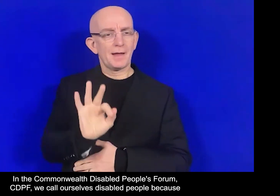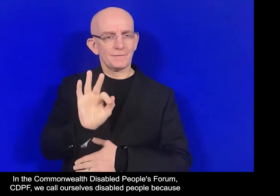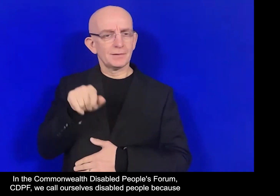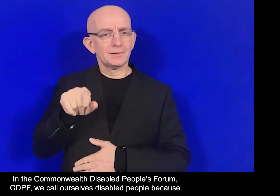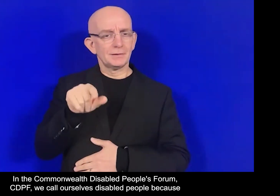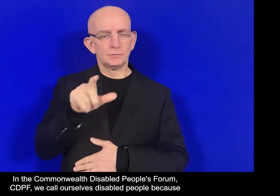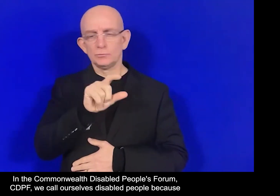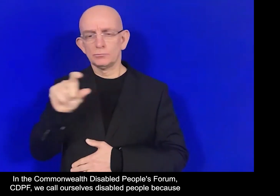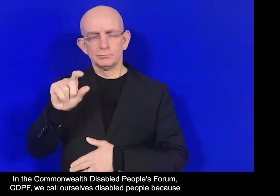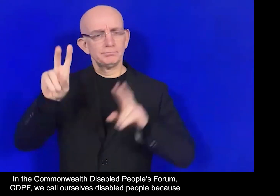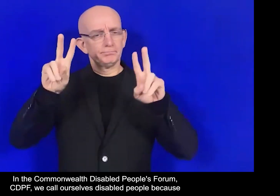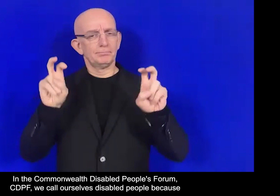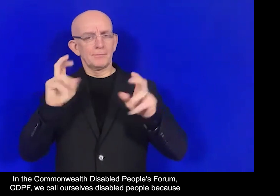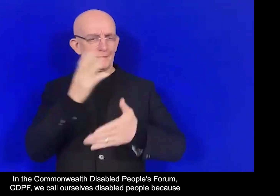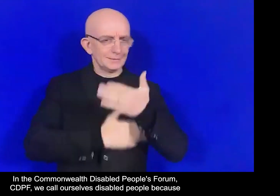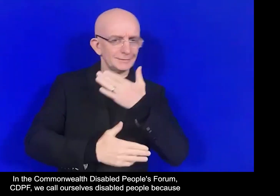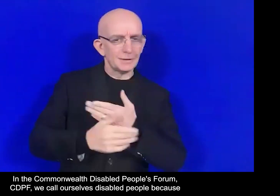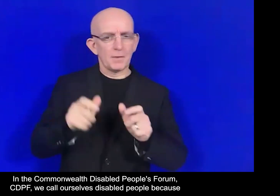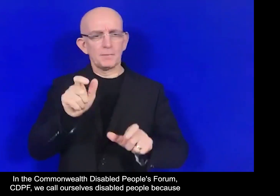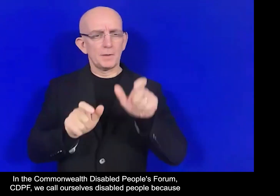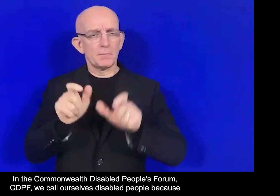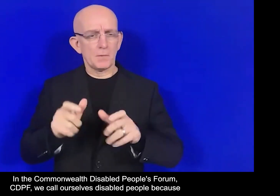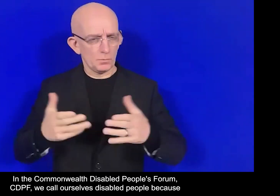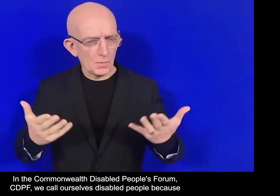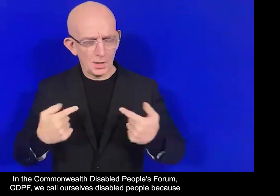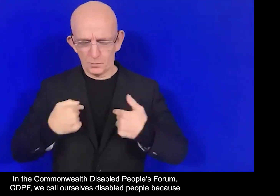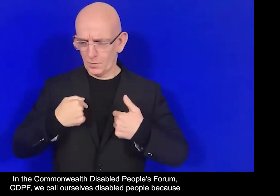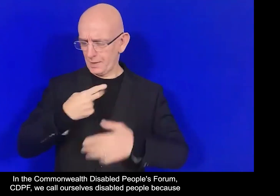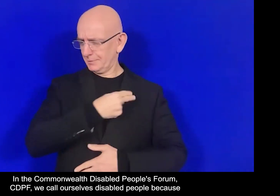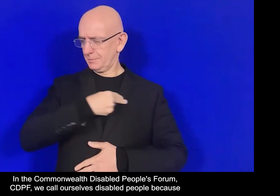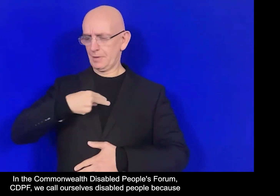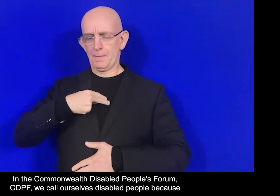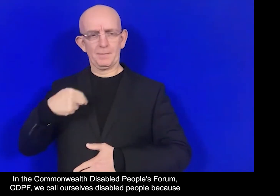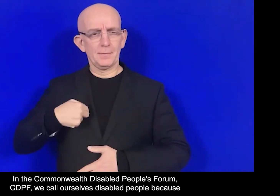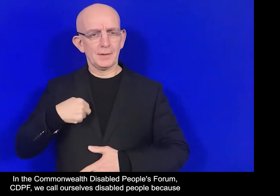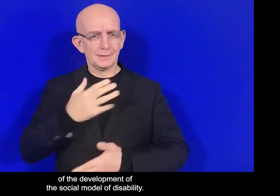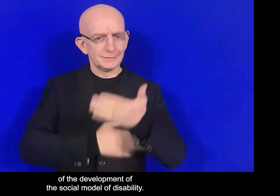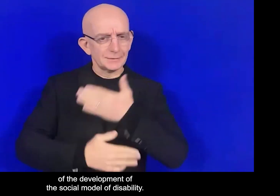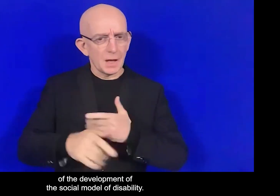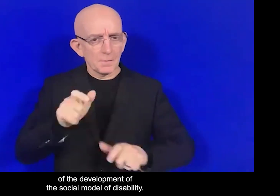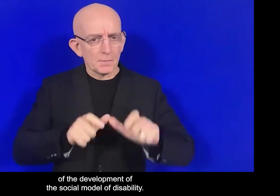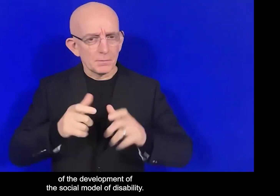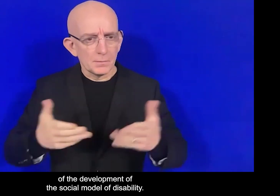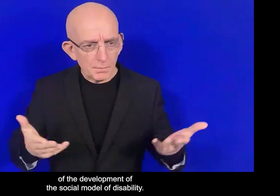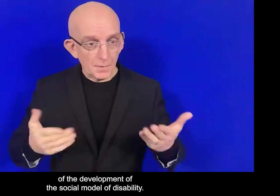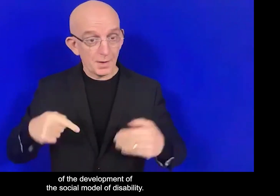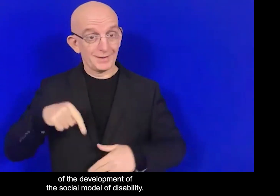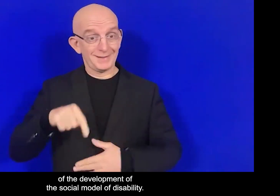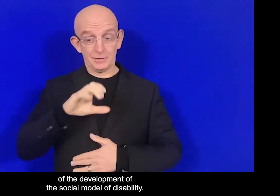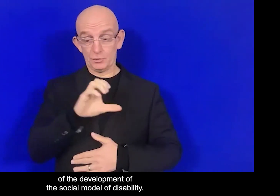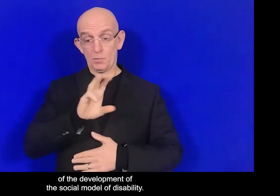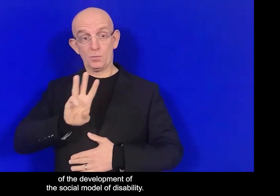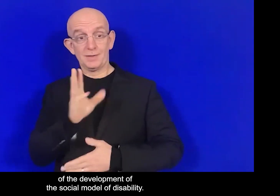Disabled People's Forum, CDPF, we call ourselves disabled people because of the development of